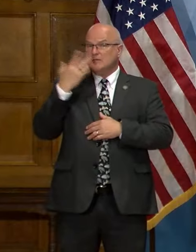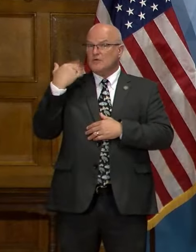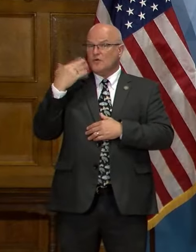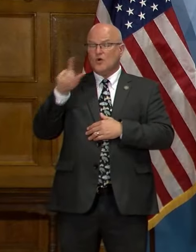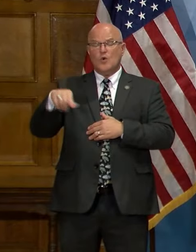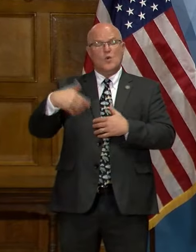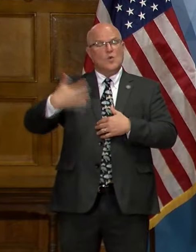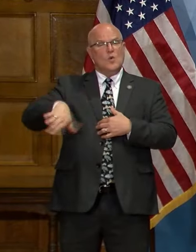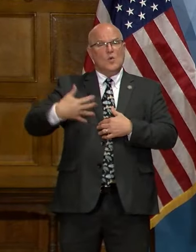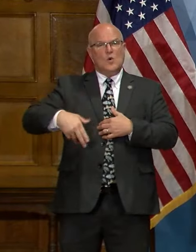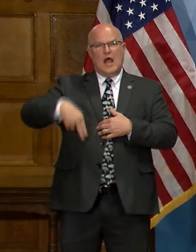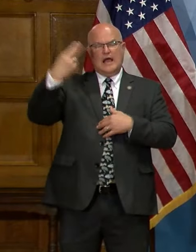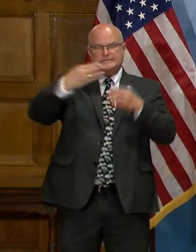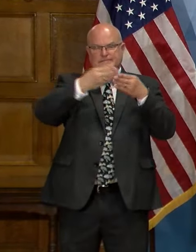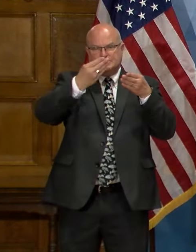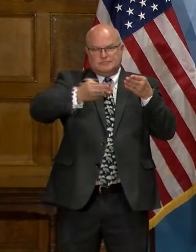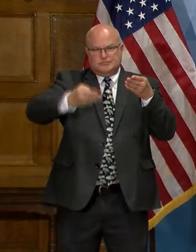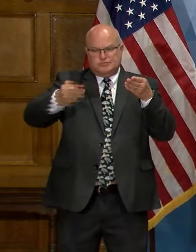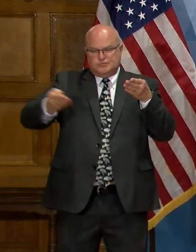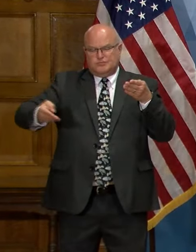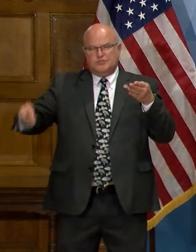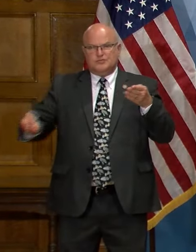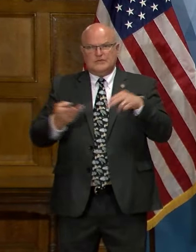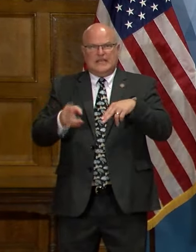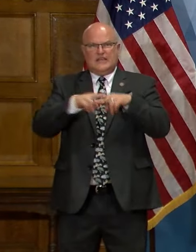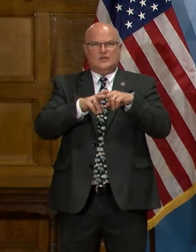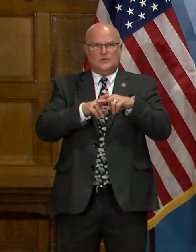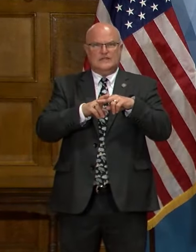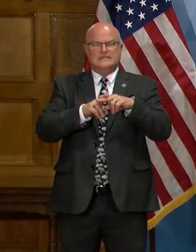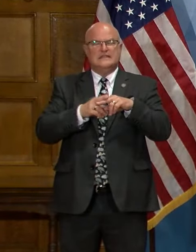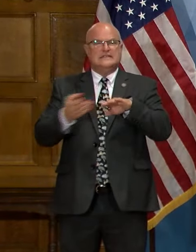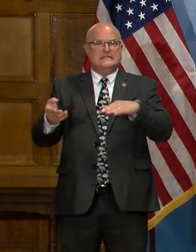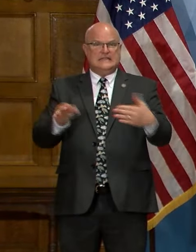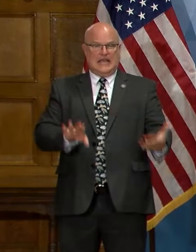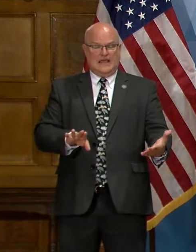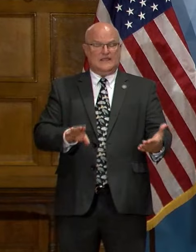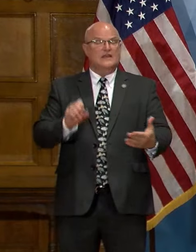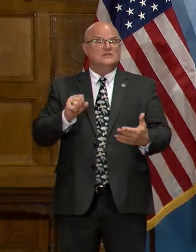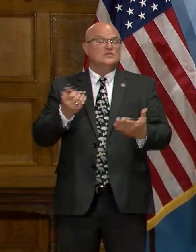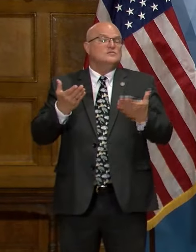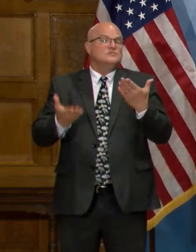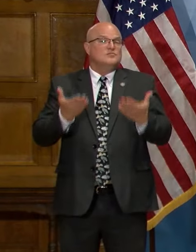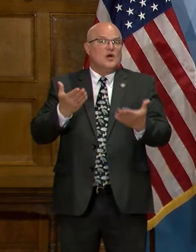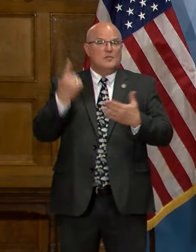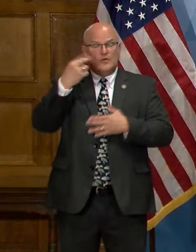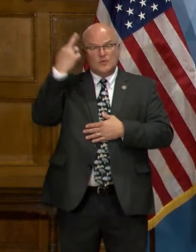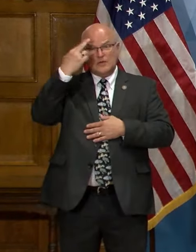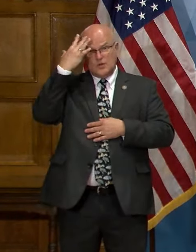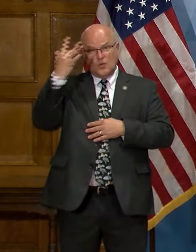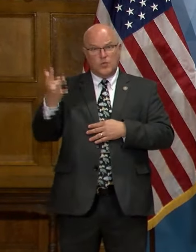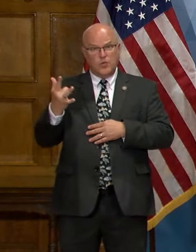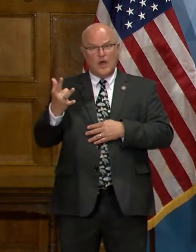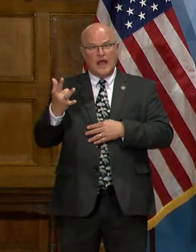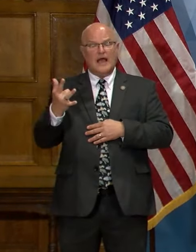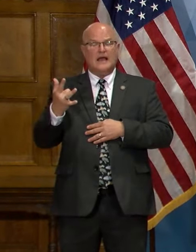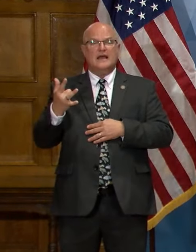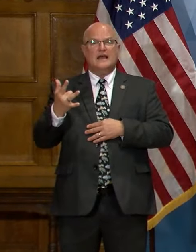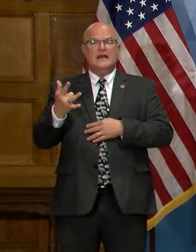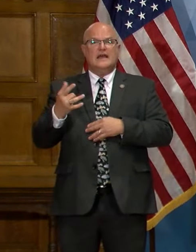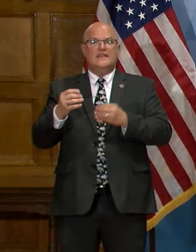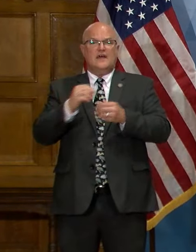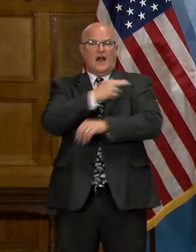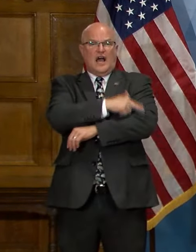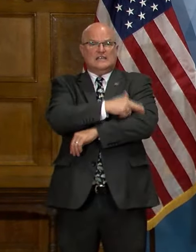is highly transmissible and is associated with increased morbidity and mortality, and is probably one of the reasons why they're driving the number